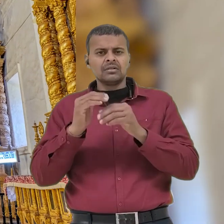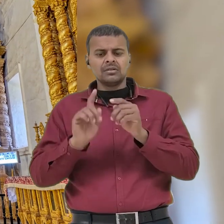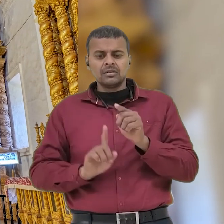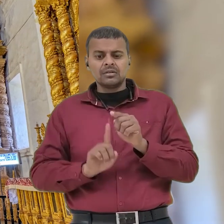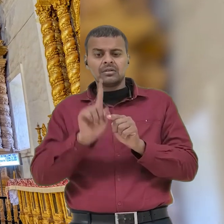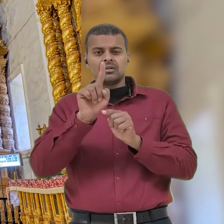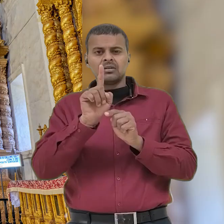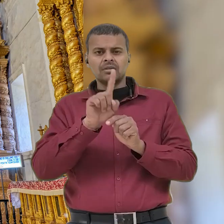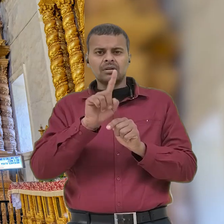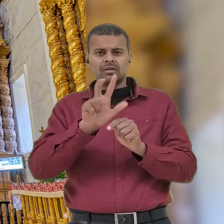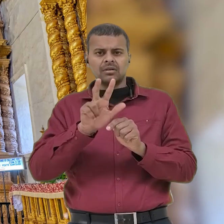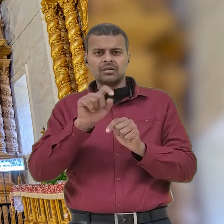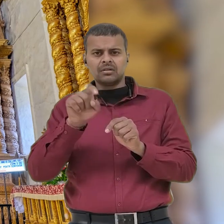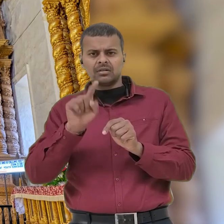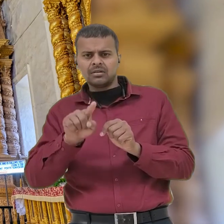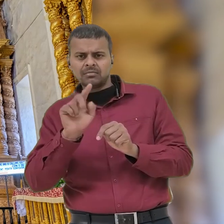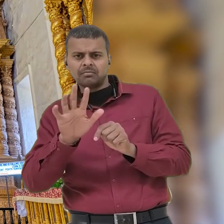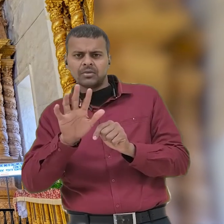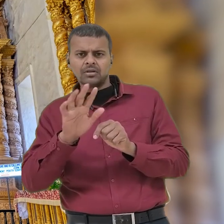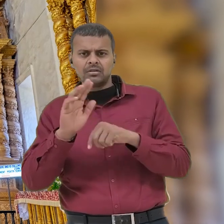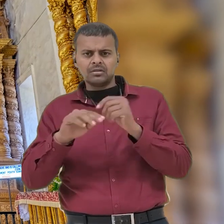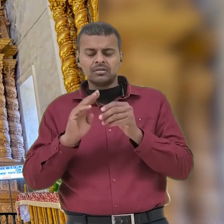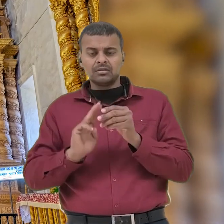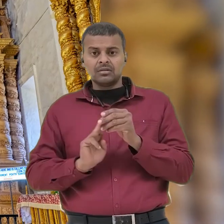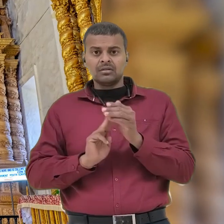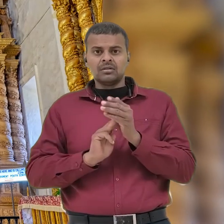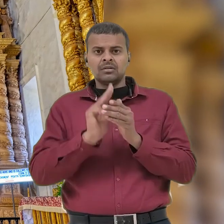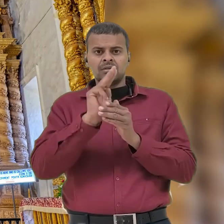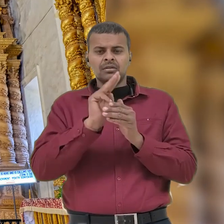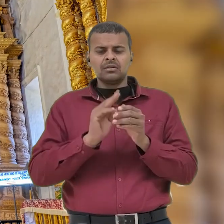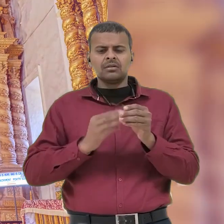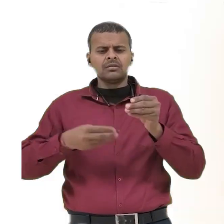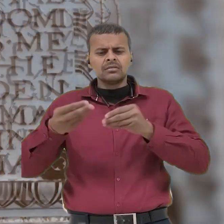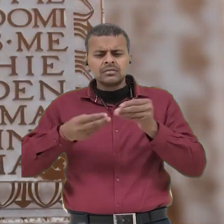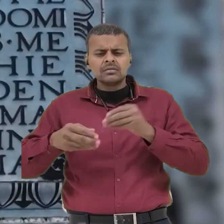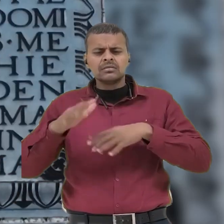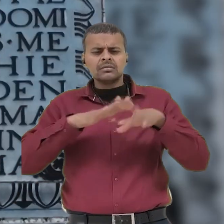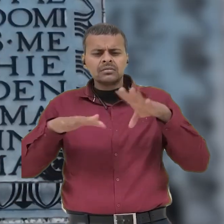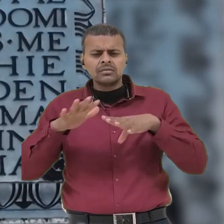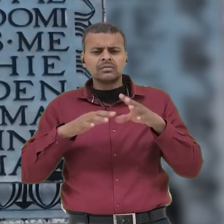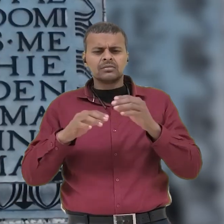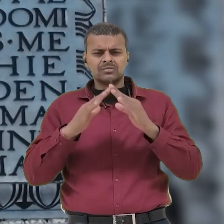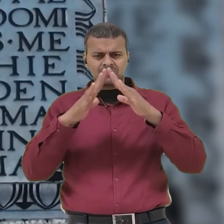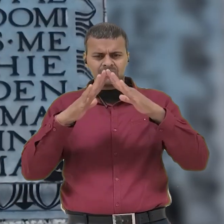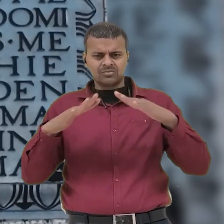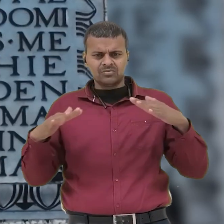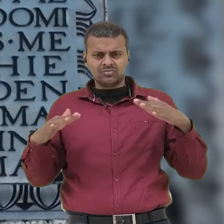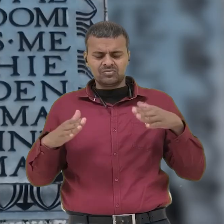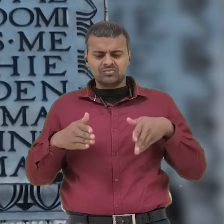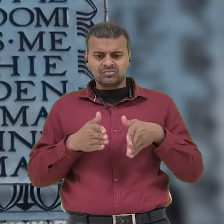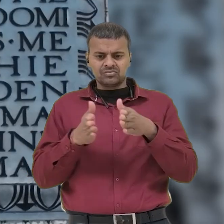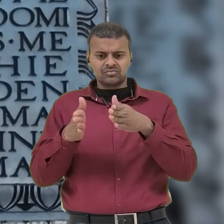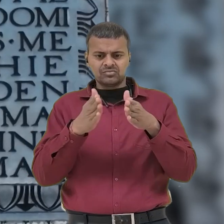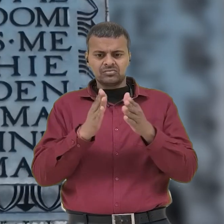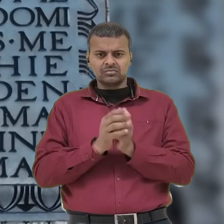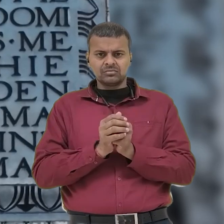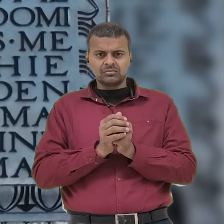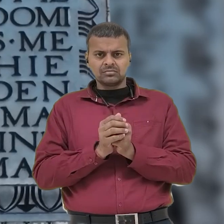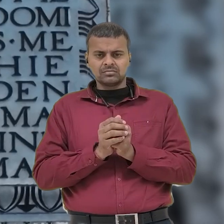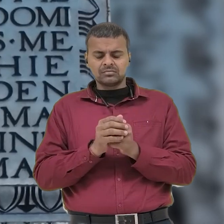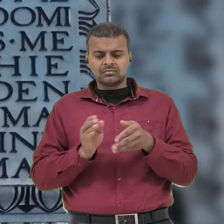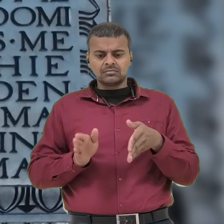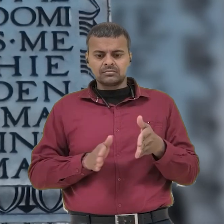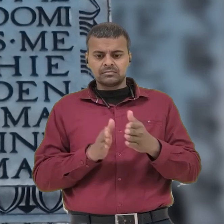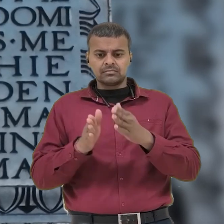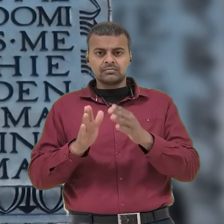and a sacristy. The nave has a main altar, four side altars, two chapels. The two pillars